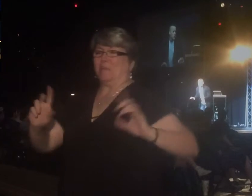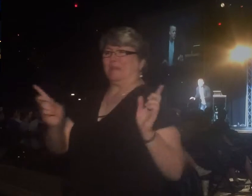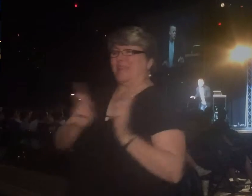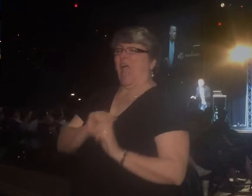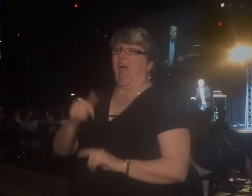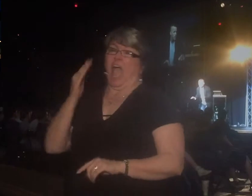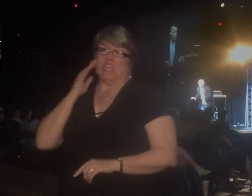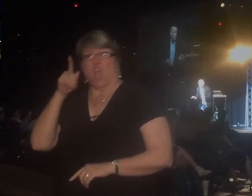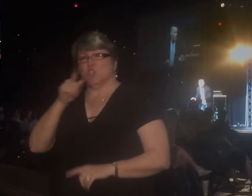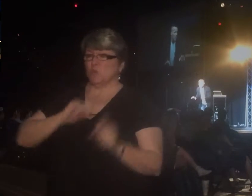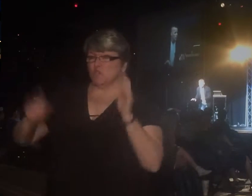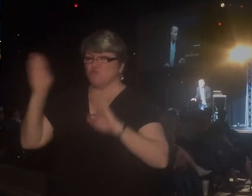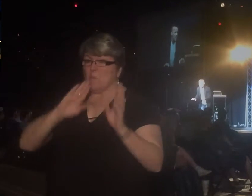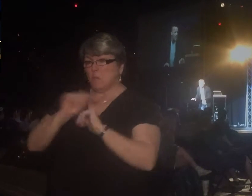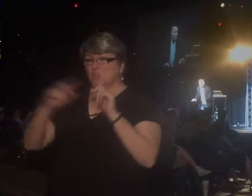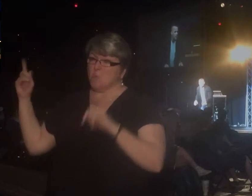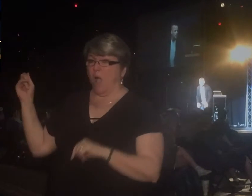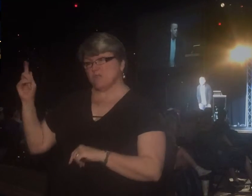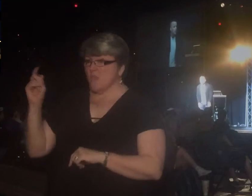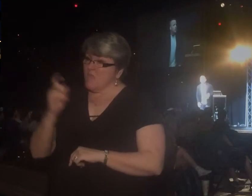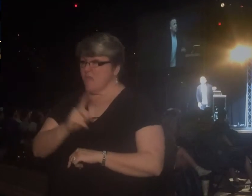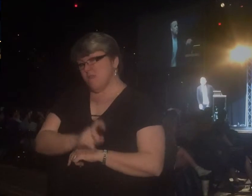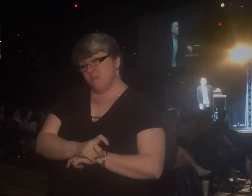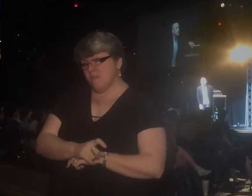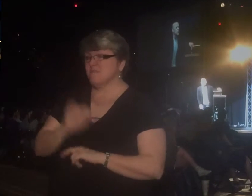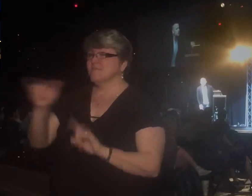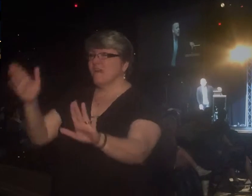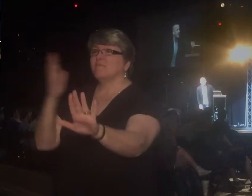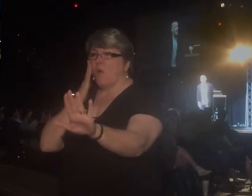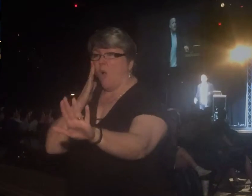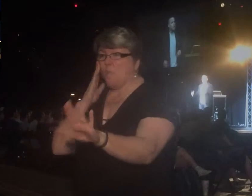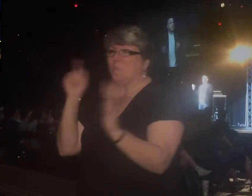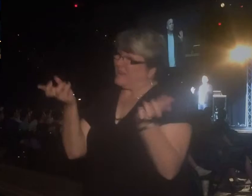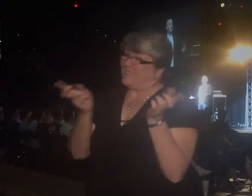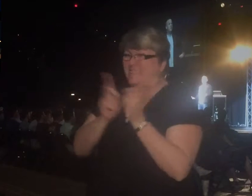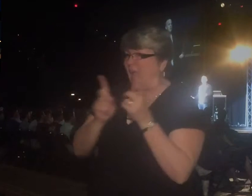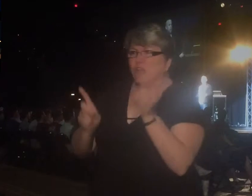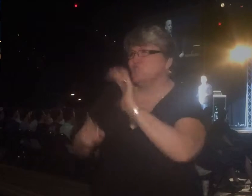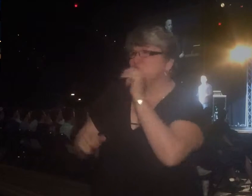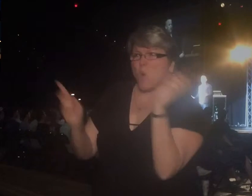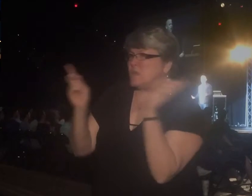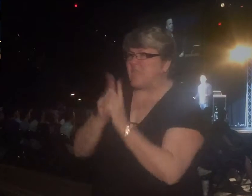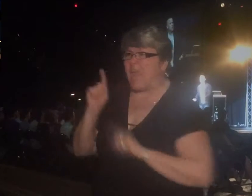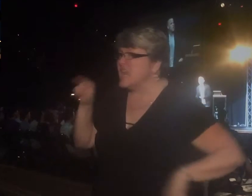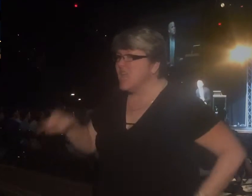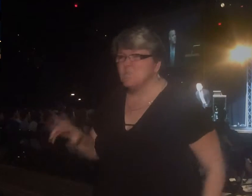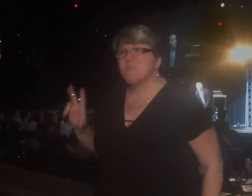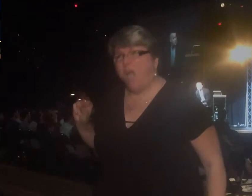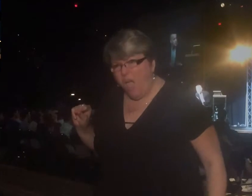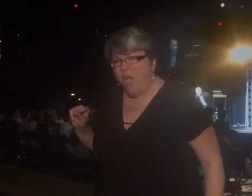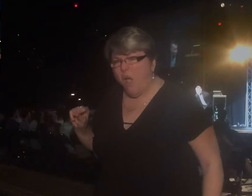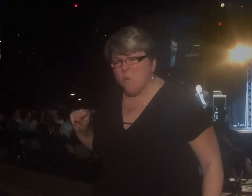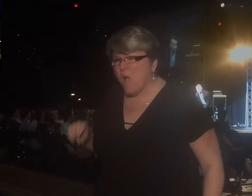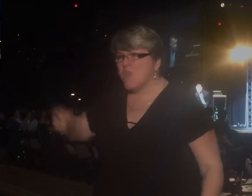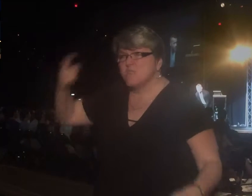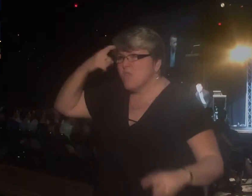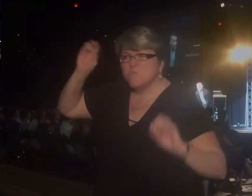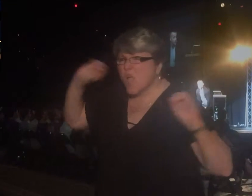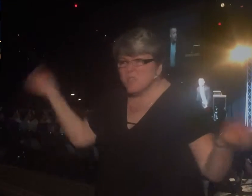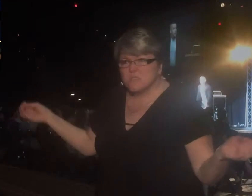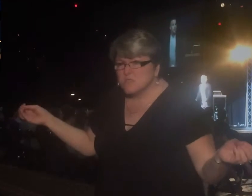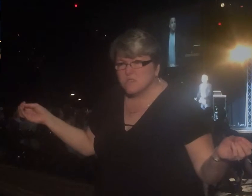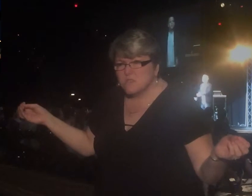I knew you were trouble when you walked in. Then why did you date him? You don't date that person. That makes no